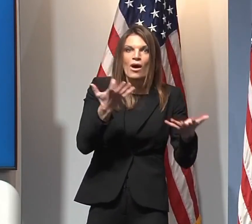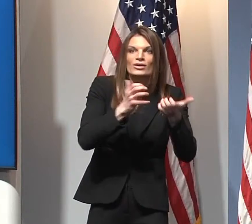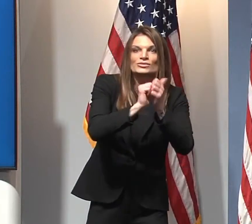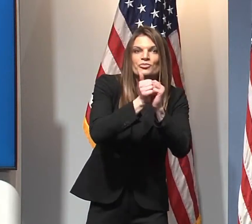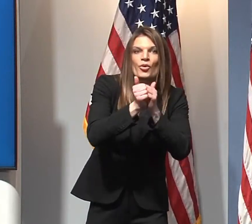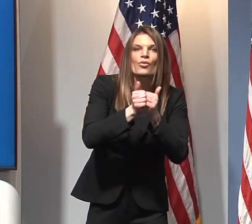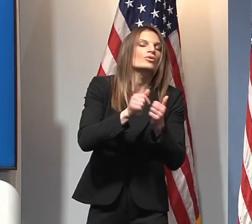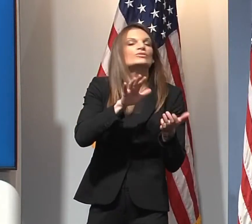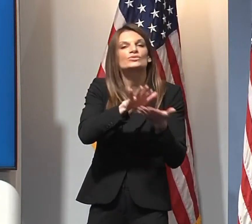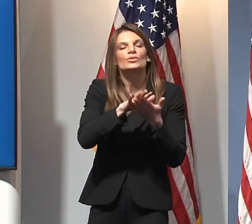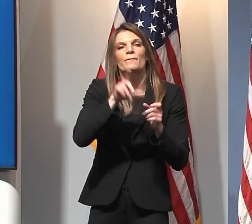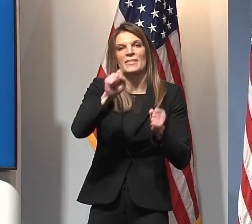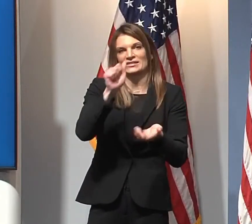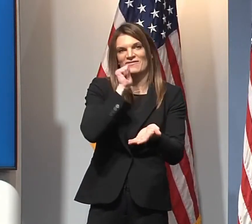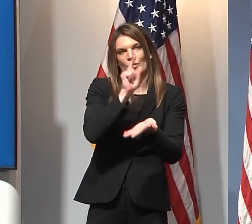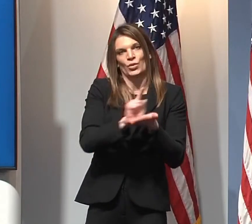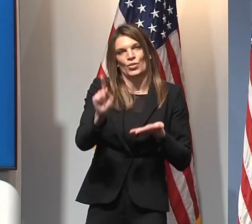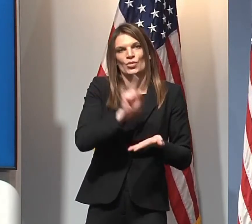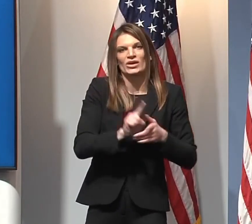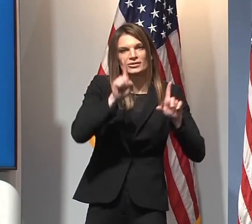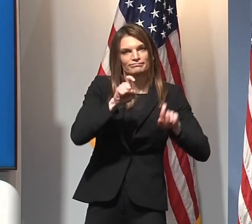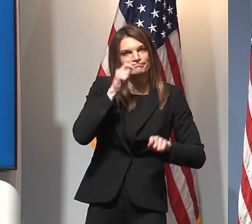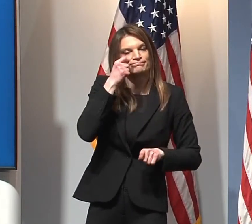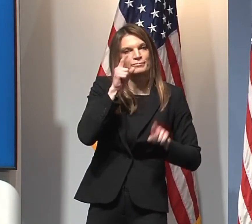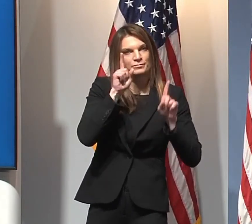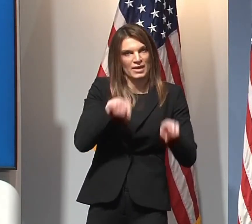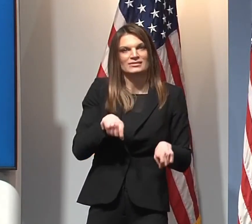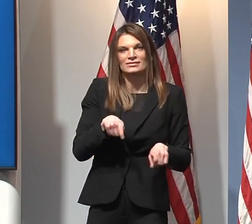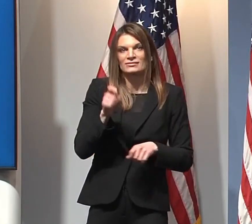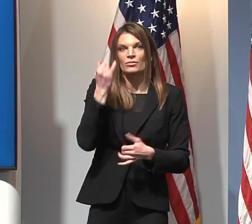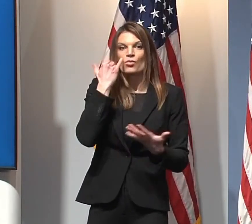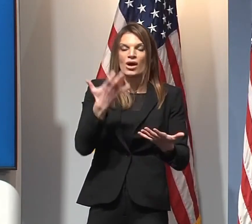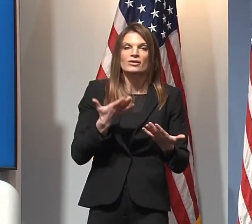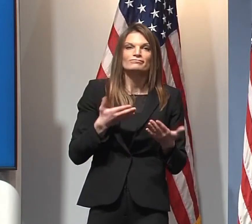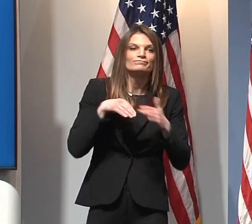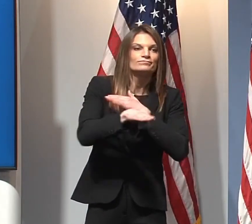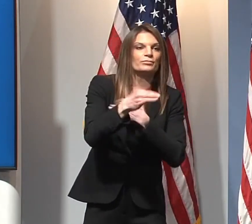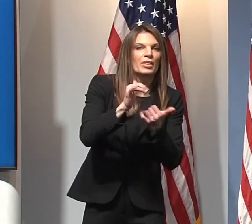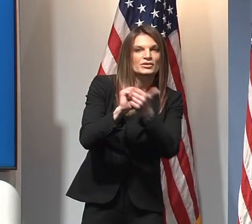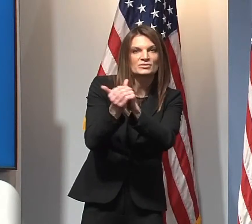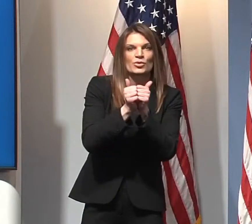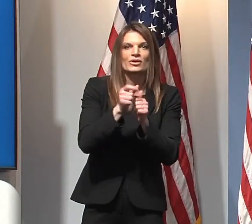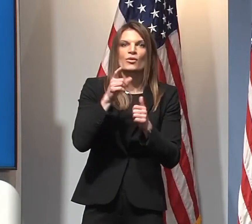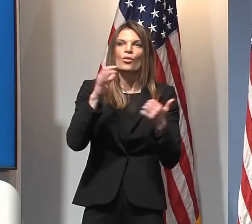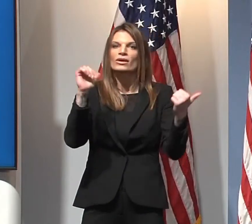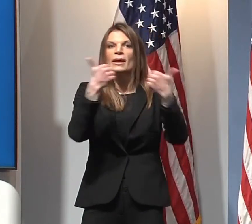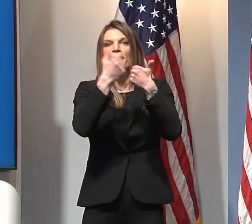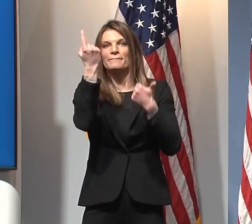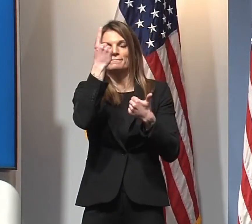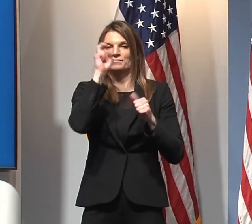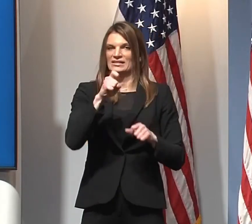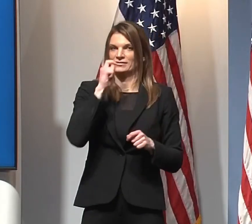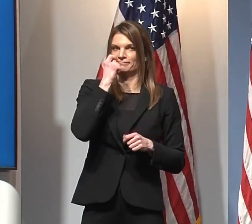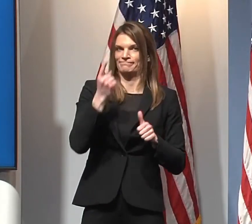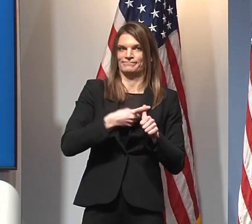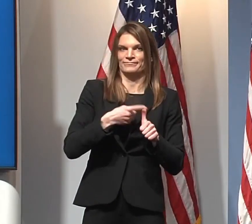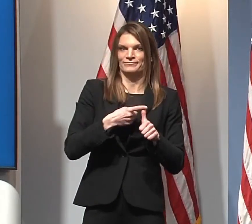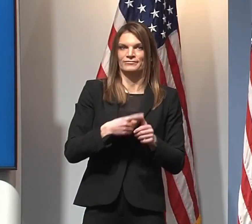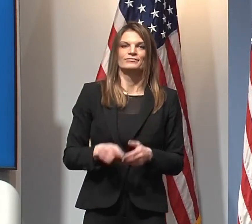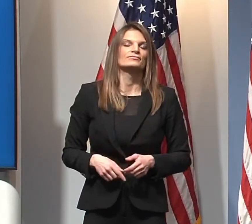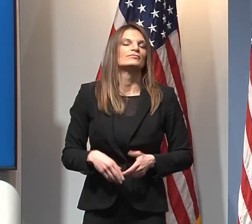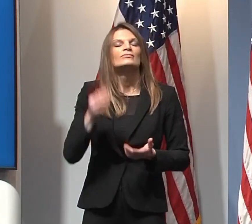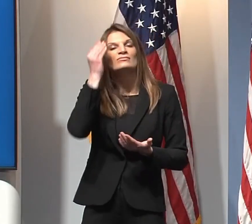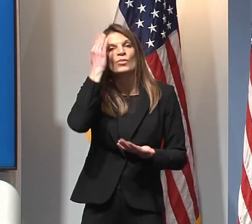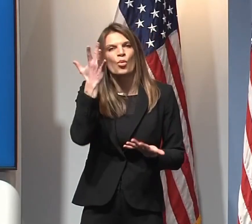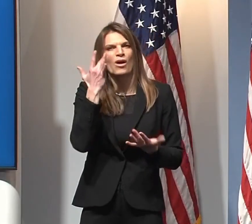take part in a weekly testing program to participate in athletic practices or competitions. This is important